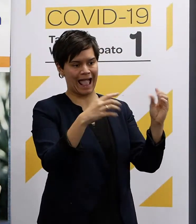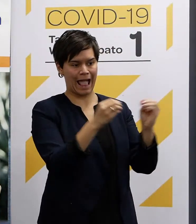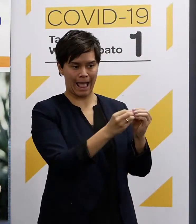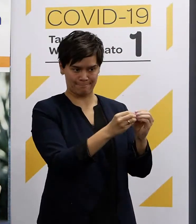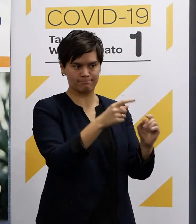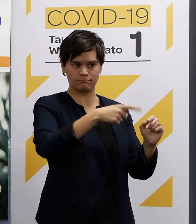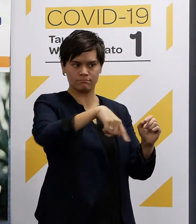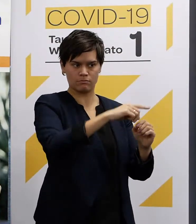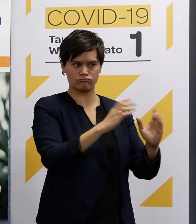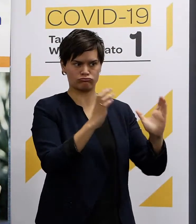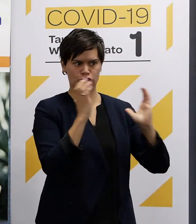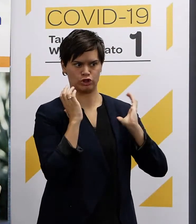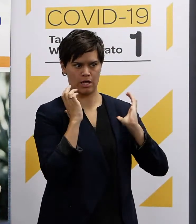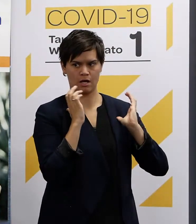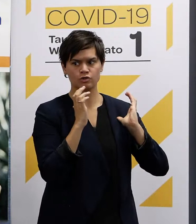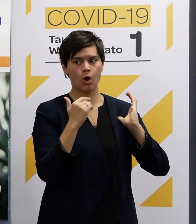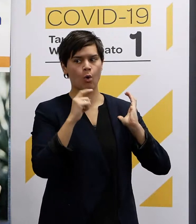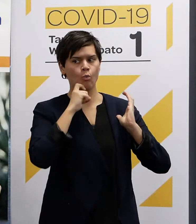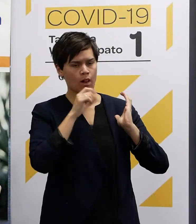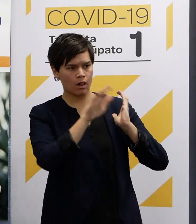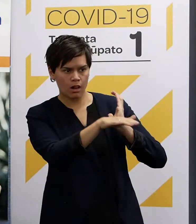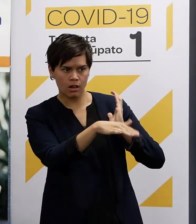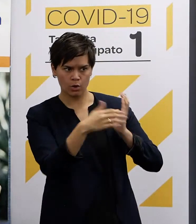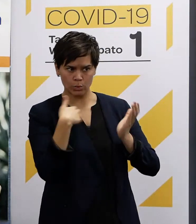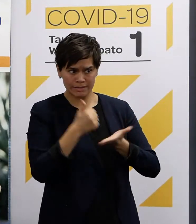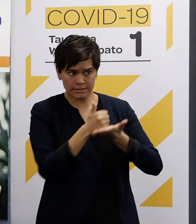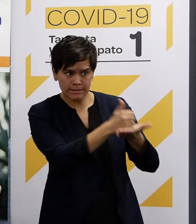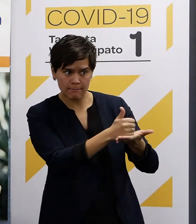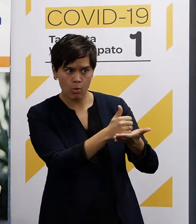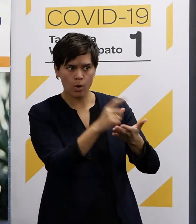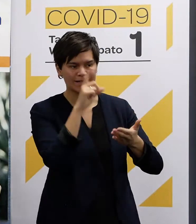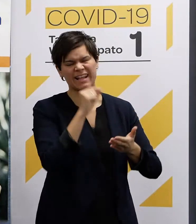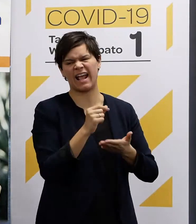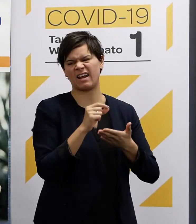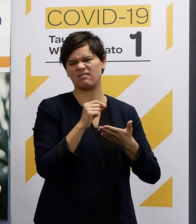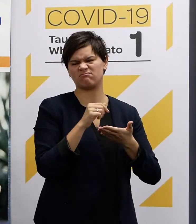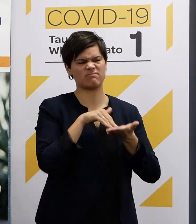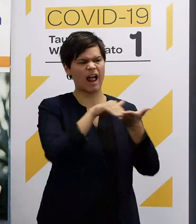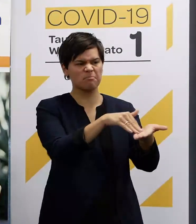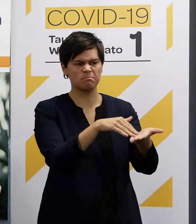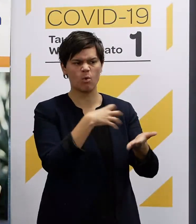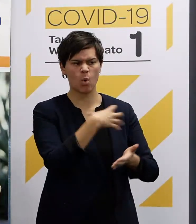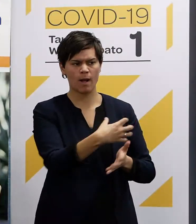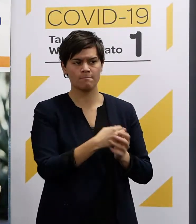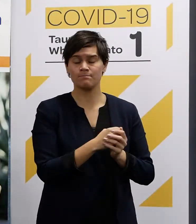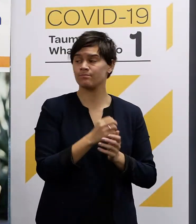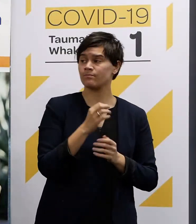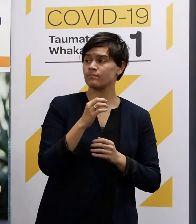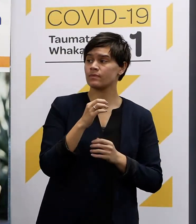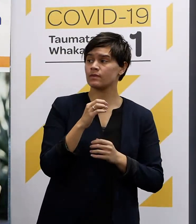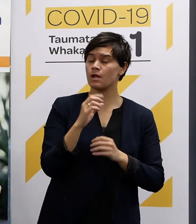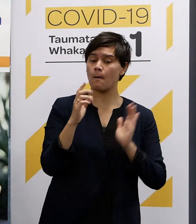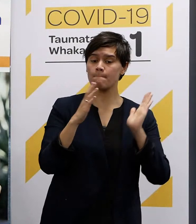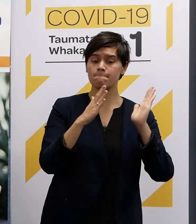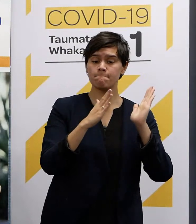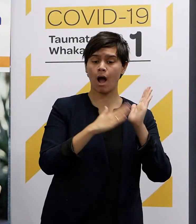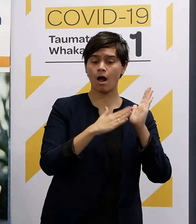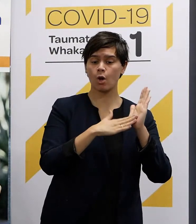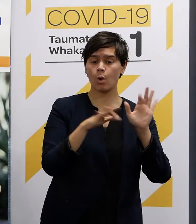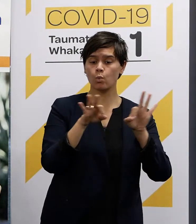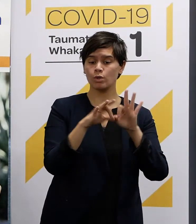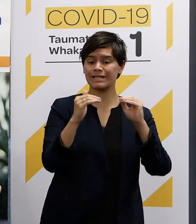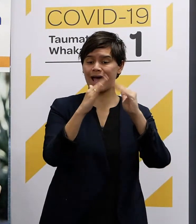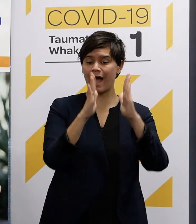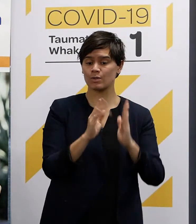see what other support they might need to get the results out to people as quickly as possible. Michael Woodhouse said about strains in the relationship between you